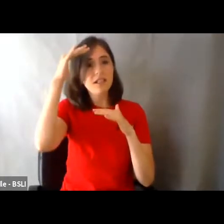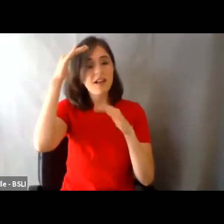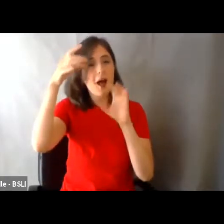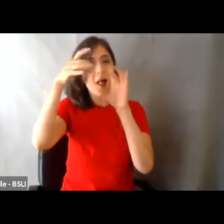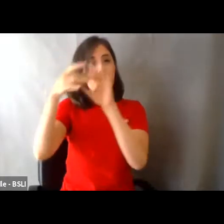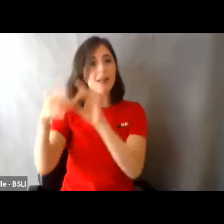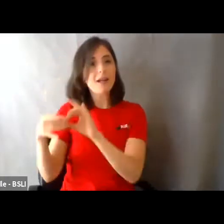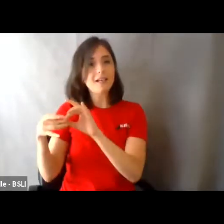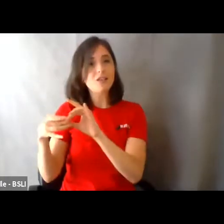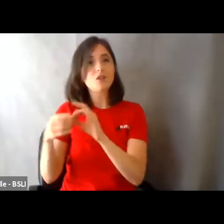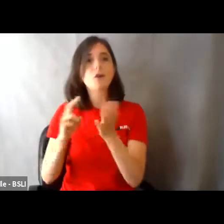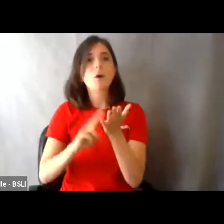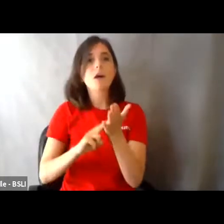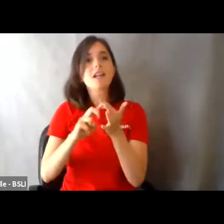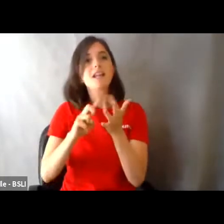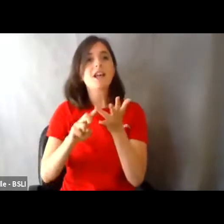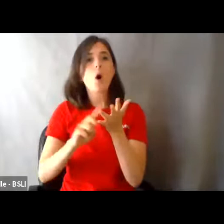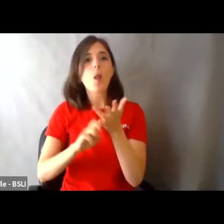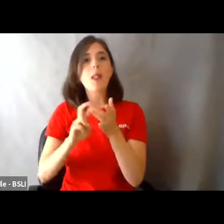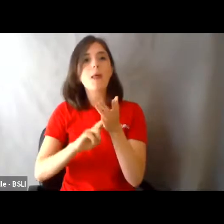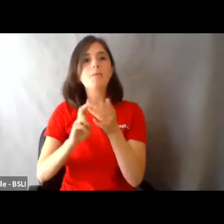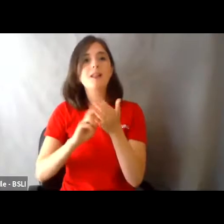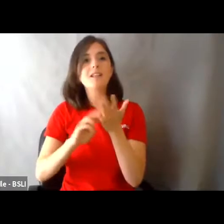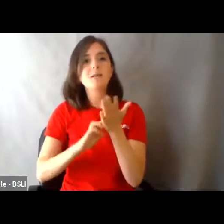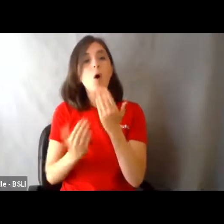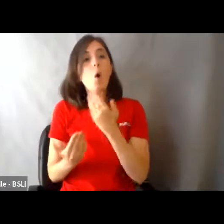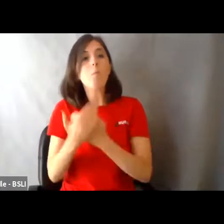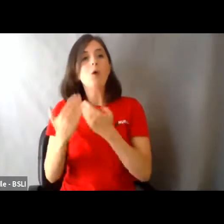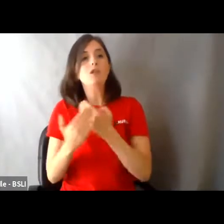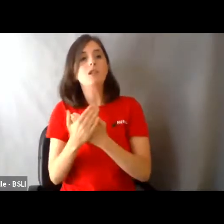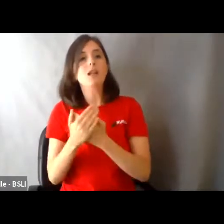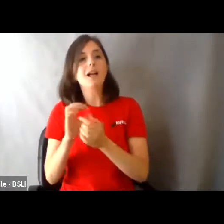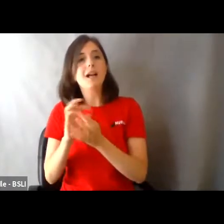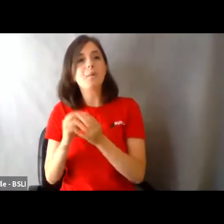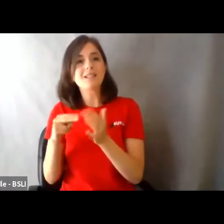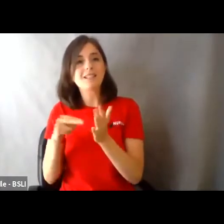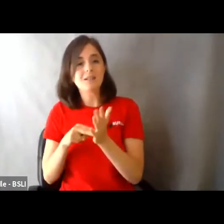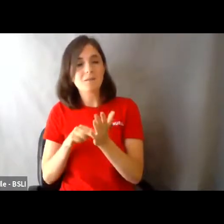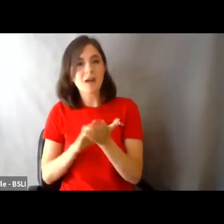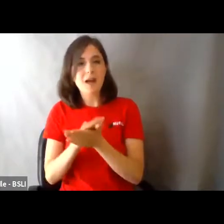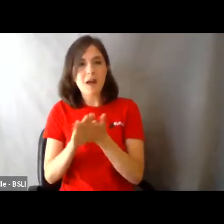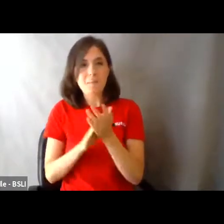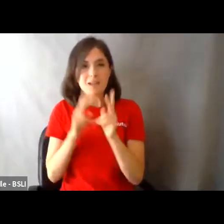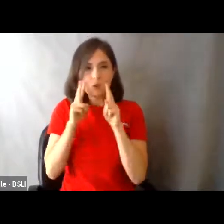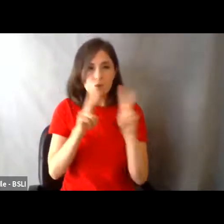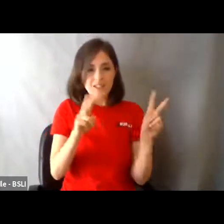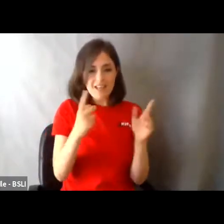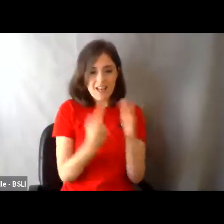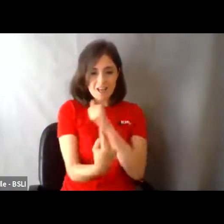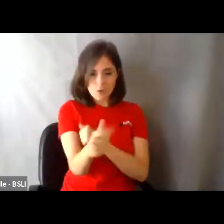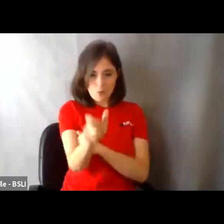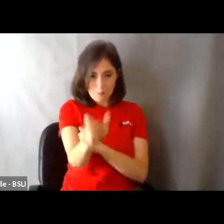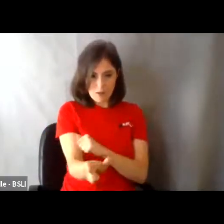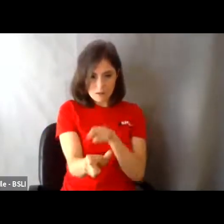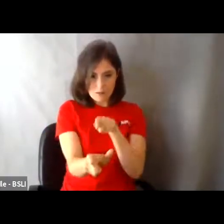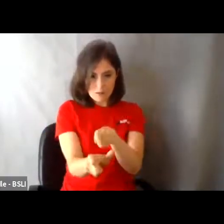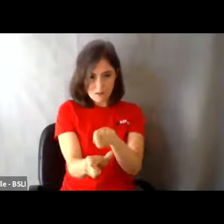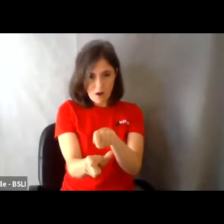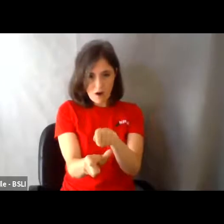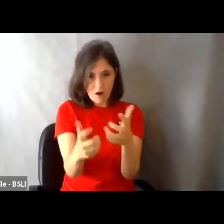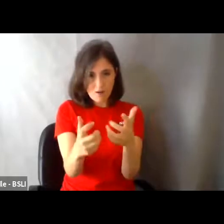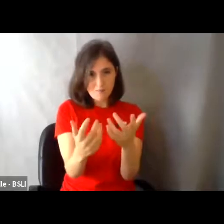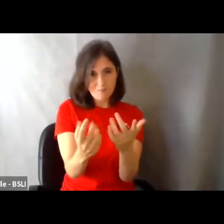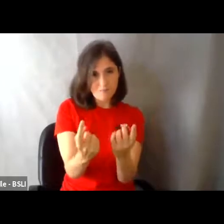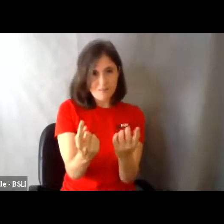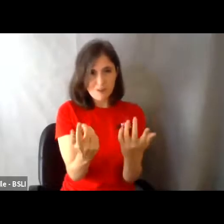and underpins modern capitalism is to see individuals as kind of atomized units, kind of bumping